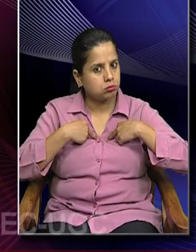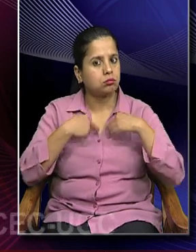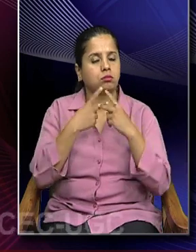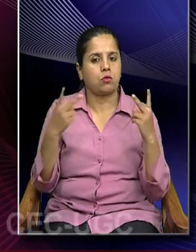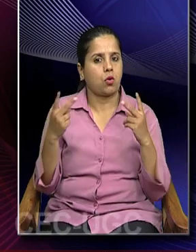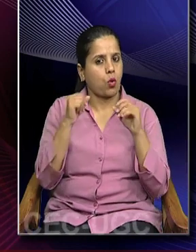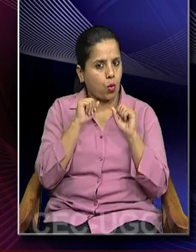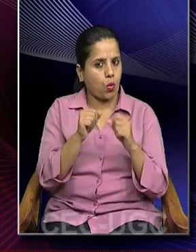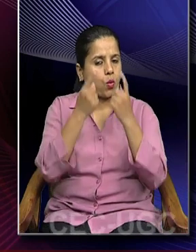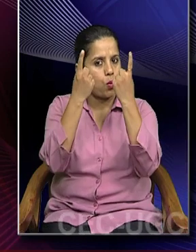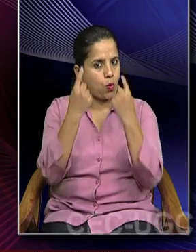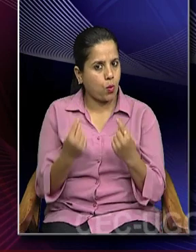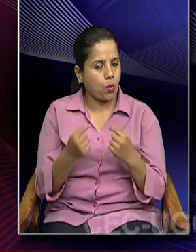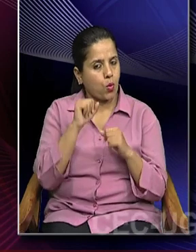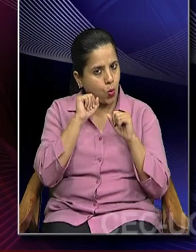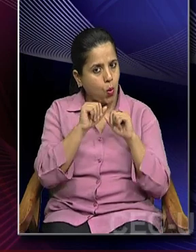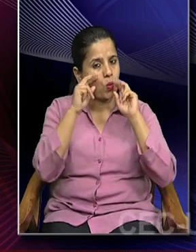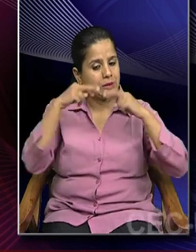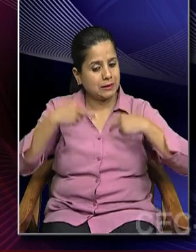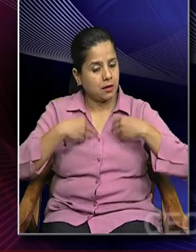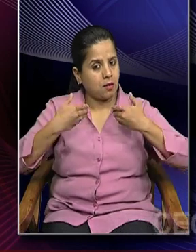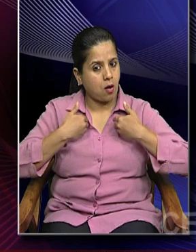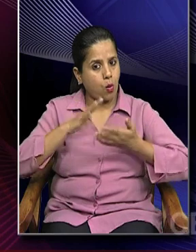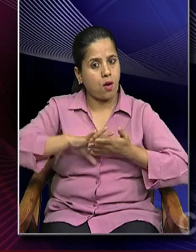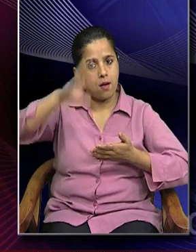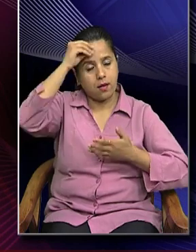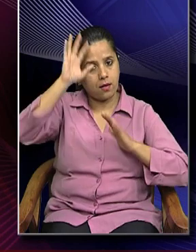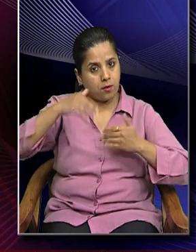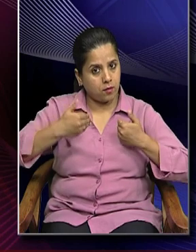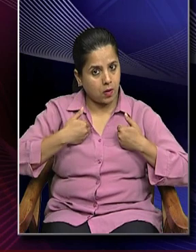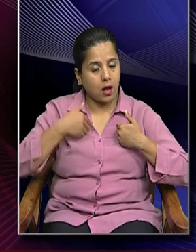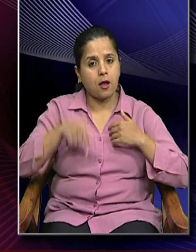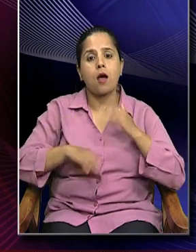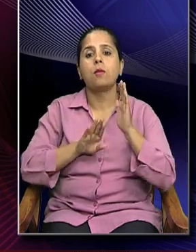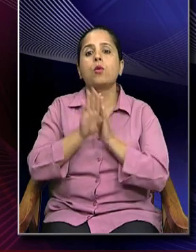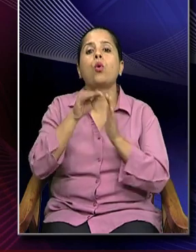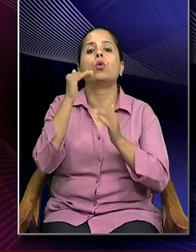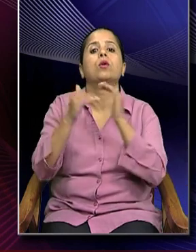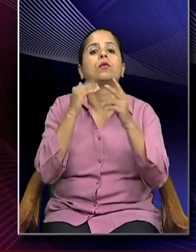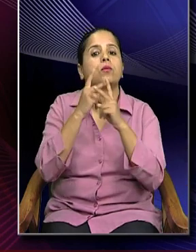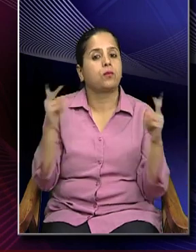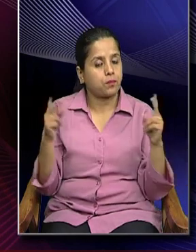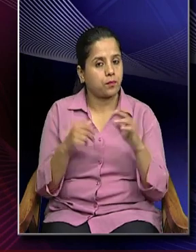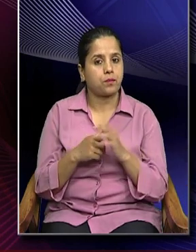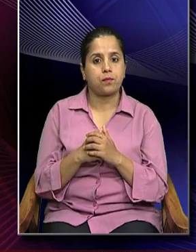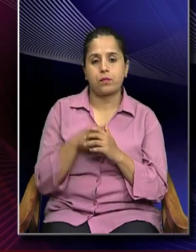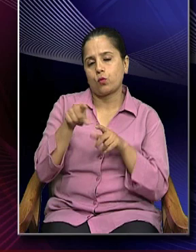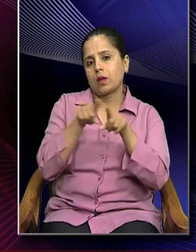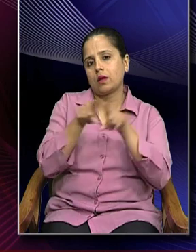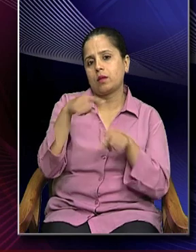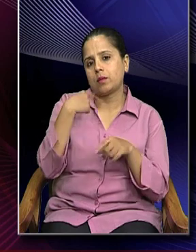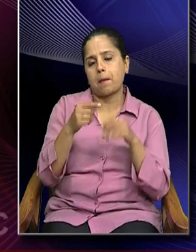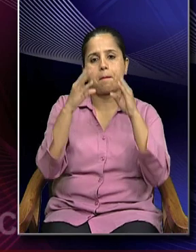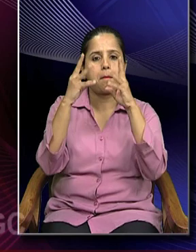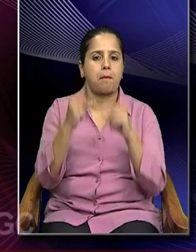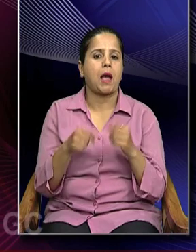on the assessing their own learning and the progress. Like let's take an example of